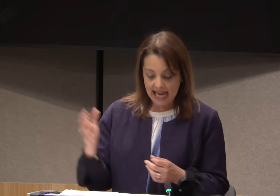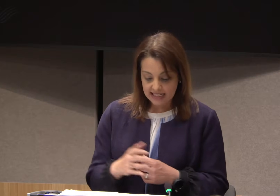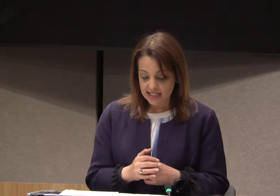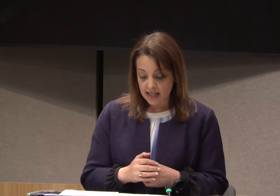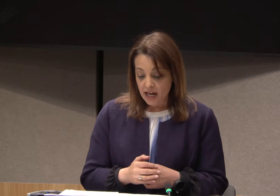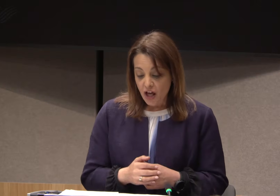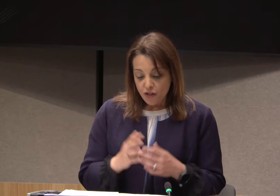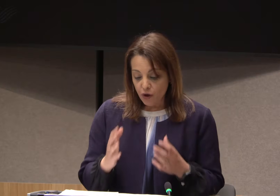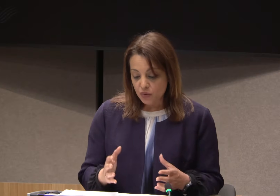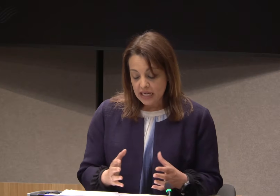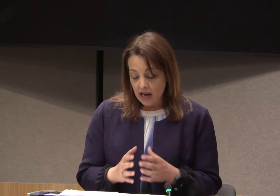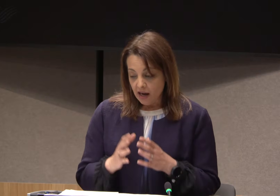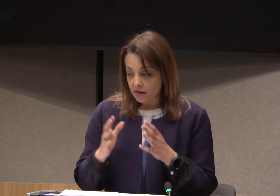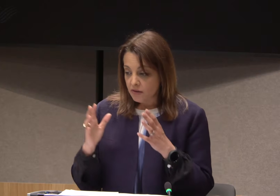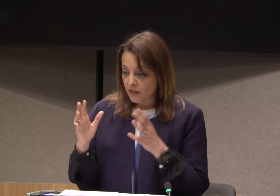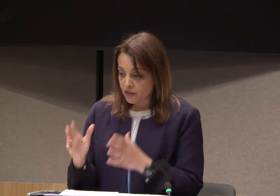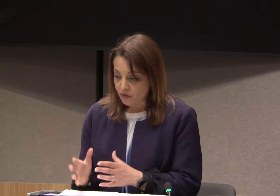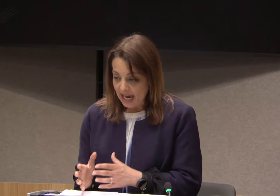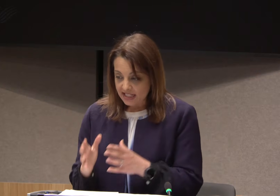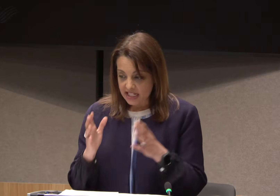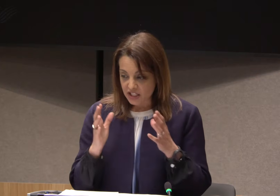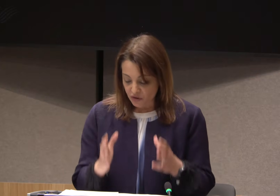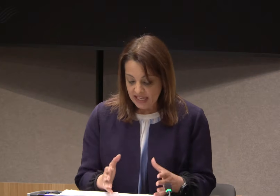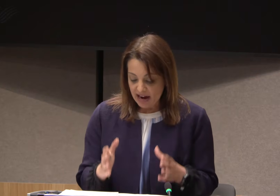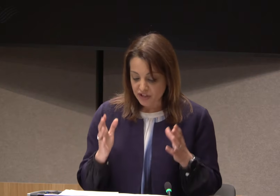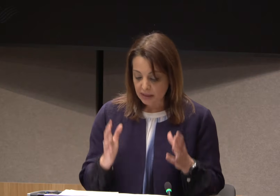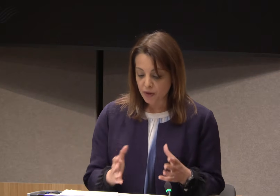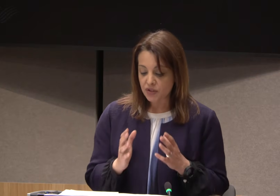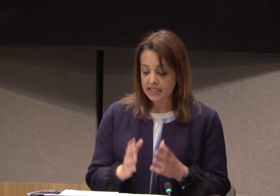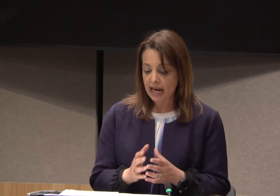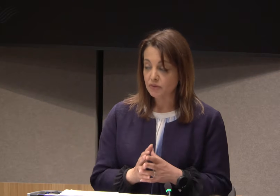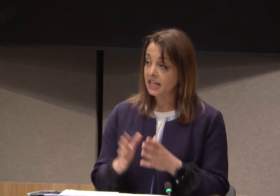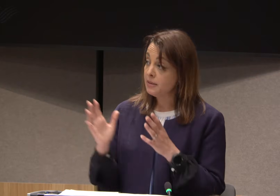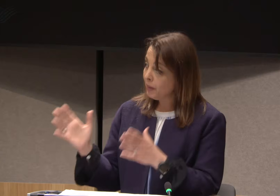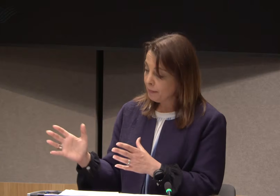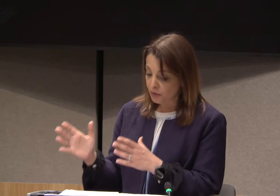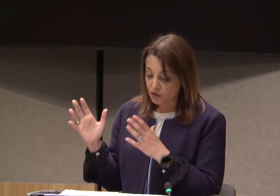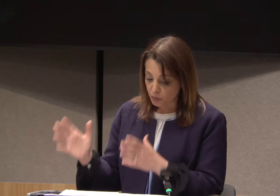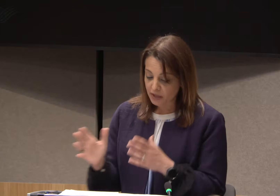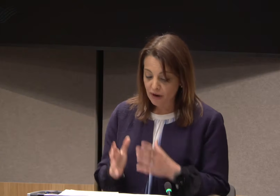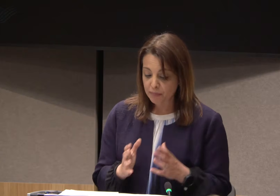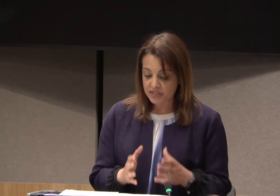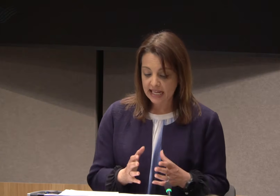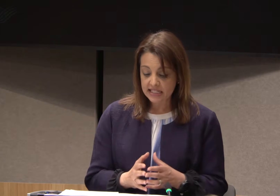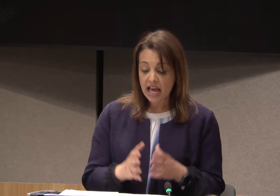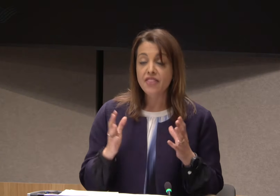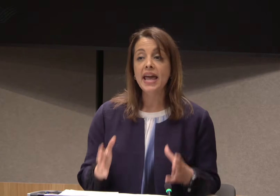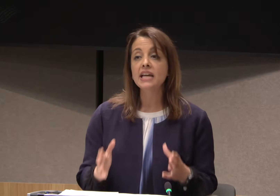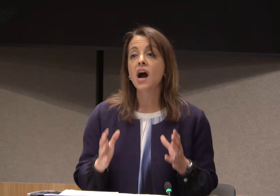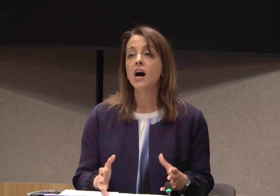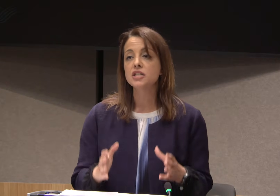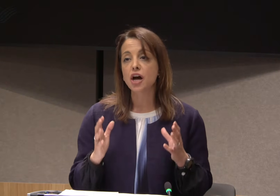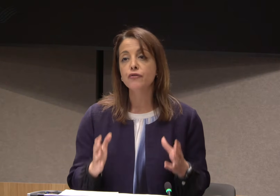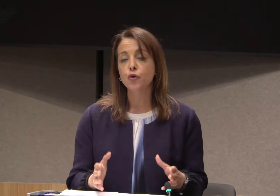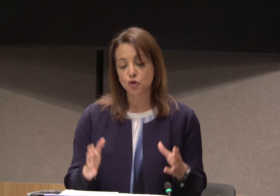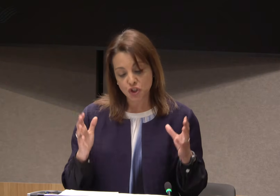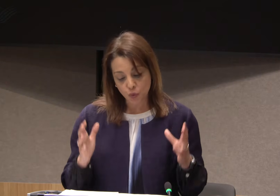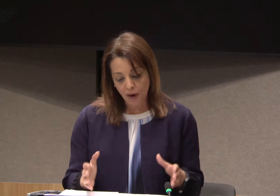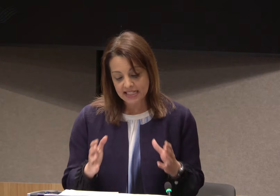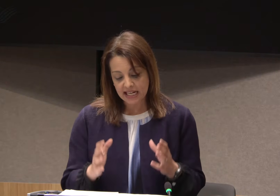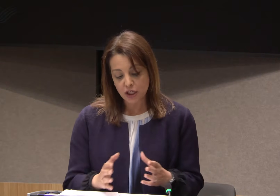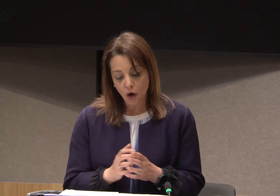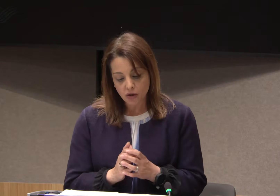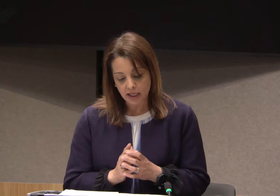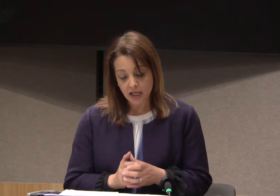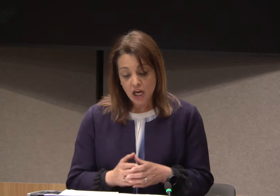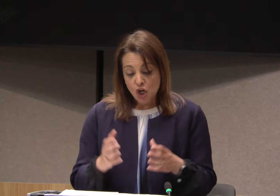into debt. Those are the realities of the everyday person out there. The people that we represent, they can't afford to